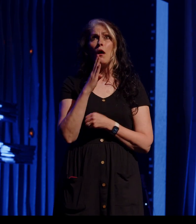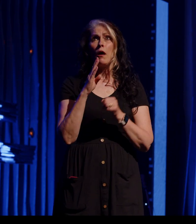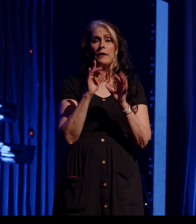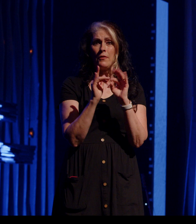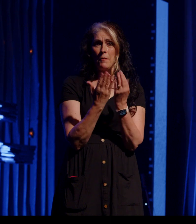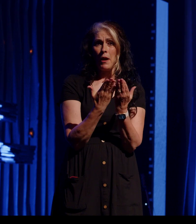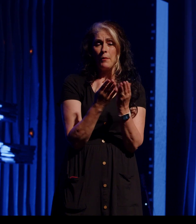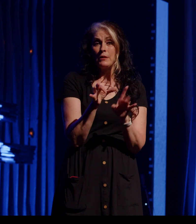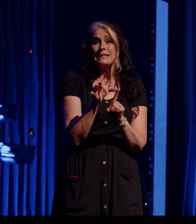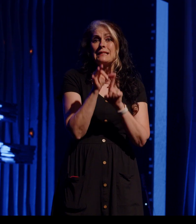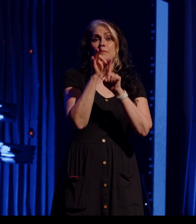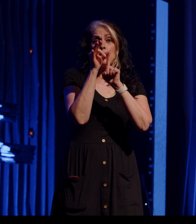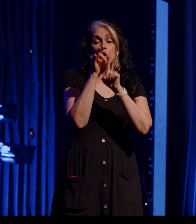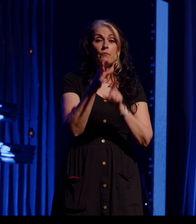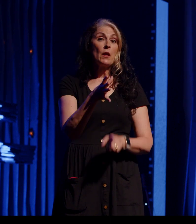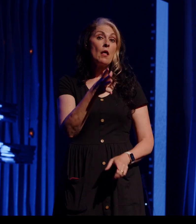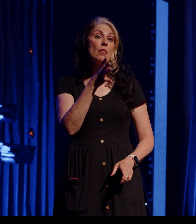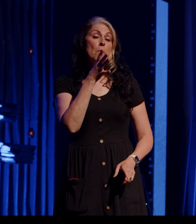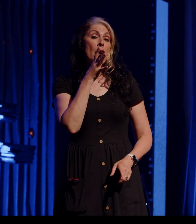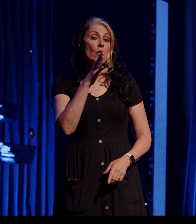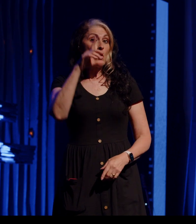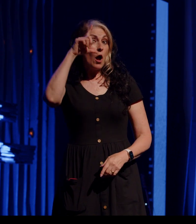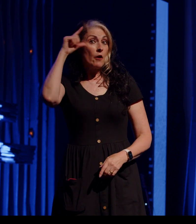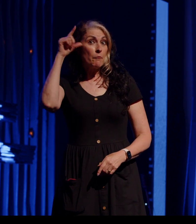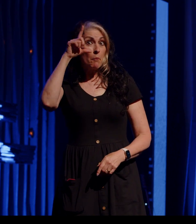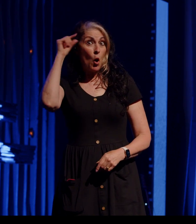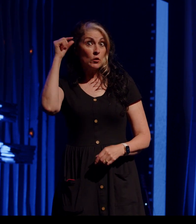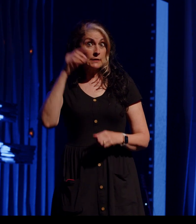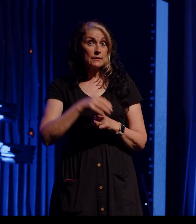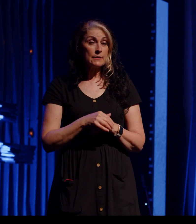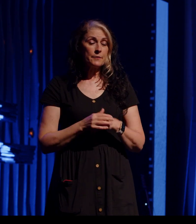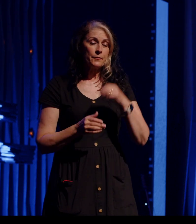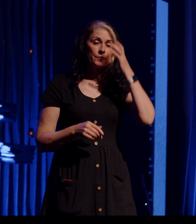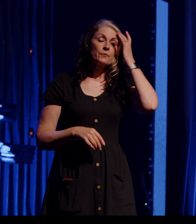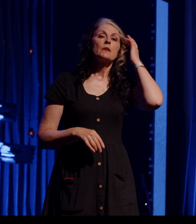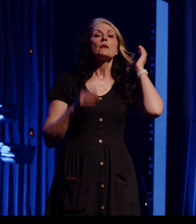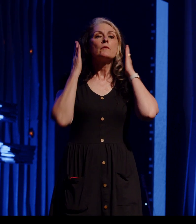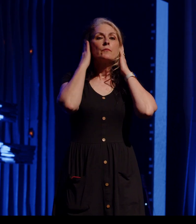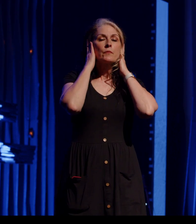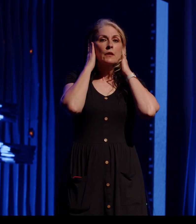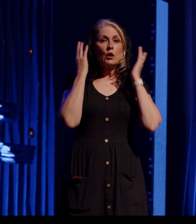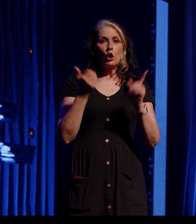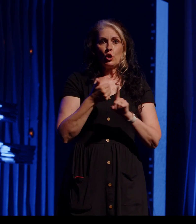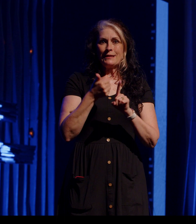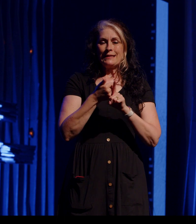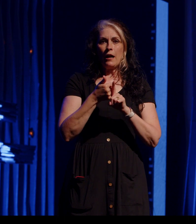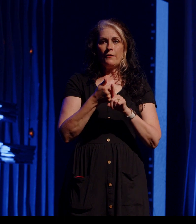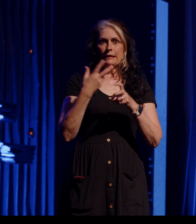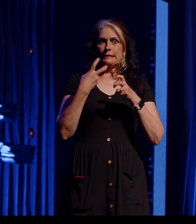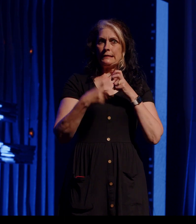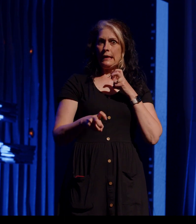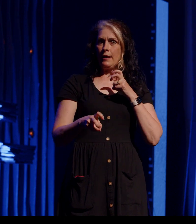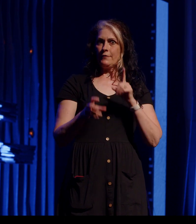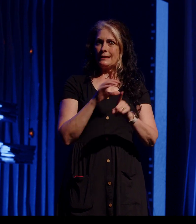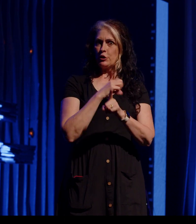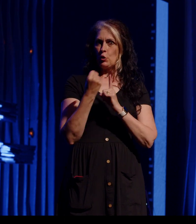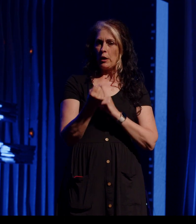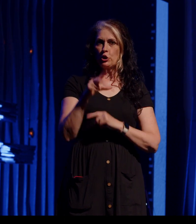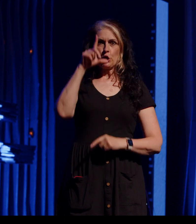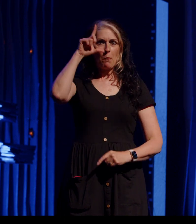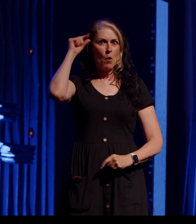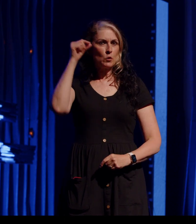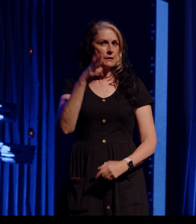way. The mother of Moses, Jehoshaphat, found herself in a very difficult